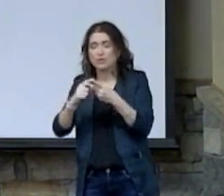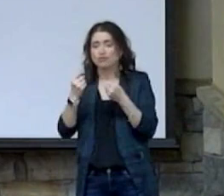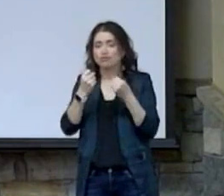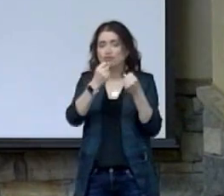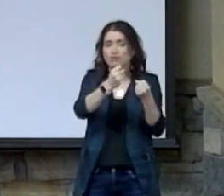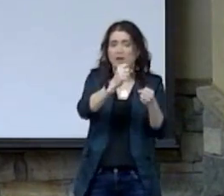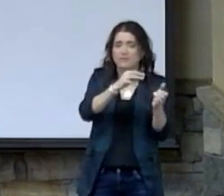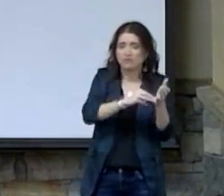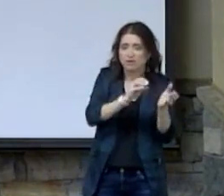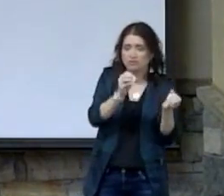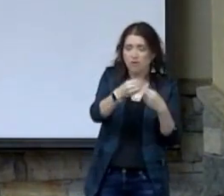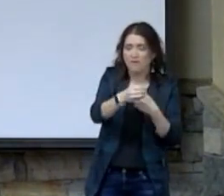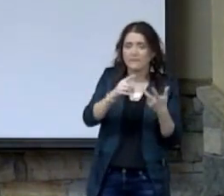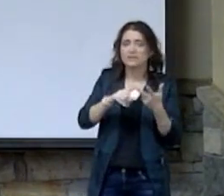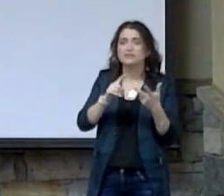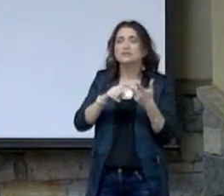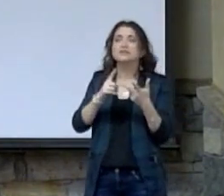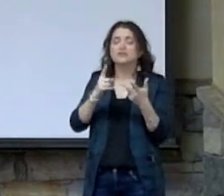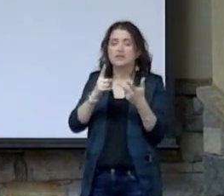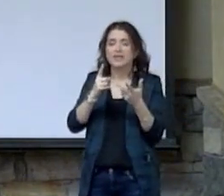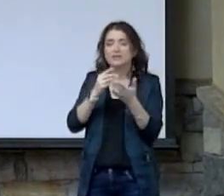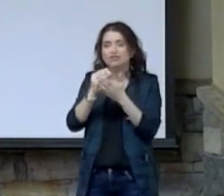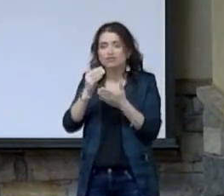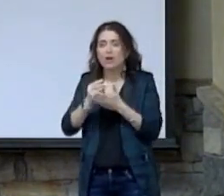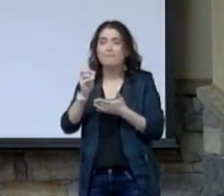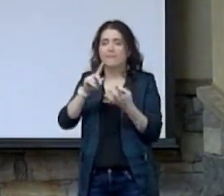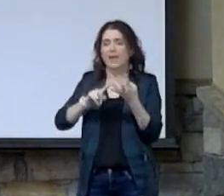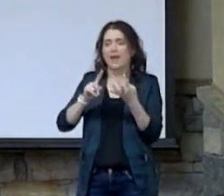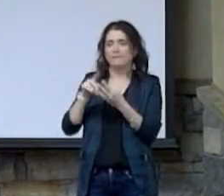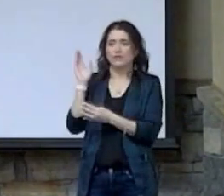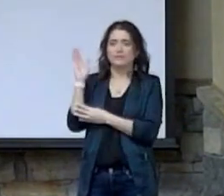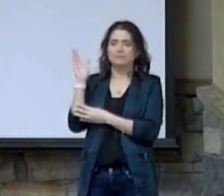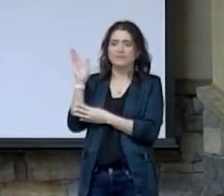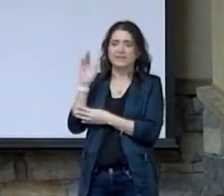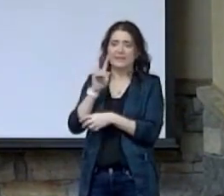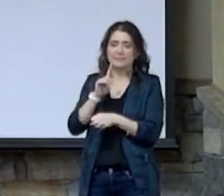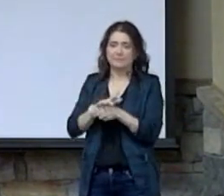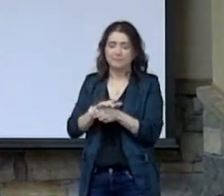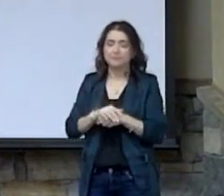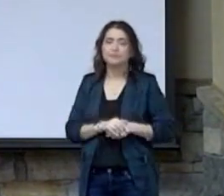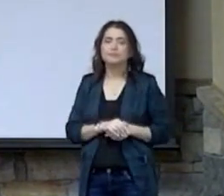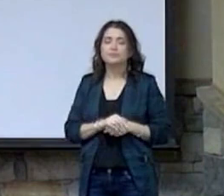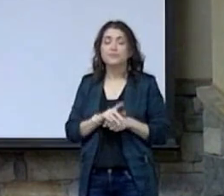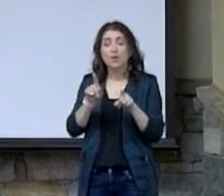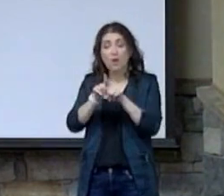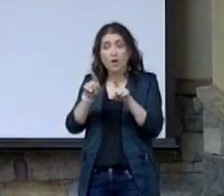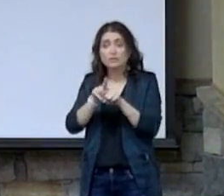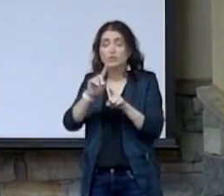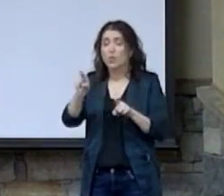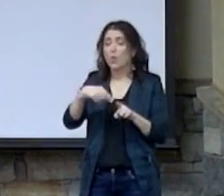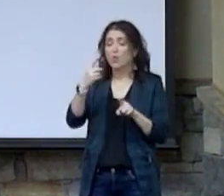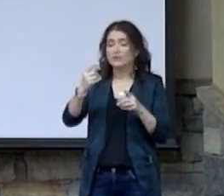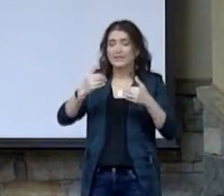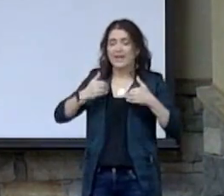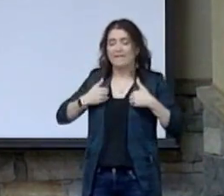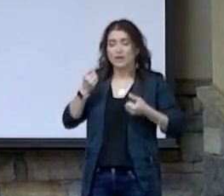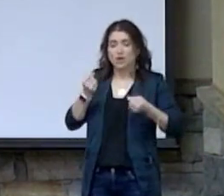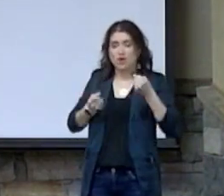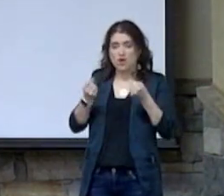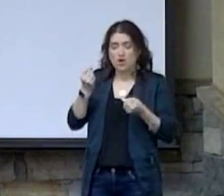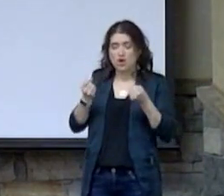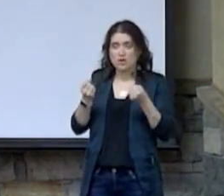to shop, and for those speaking engagements. In addition, he was only able to own a car that